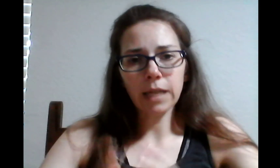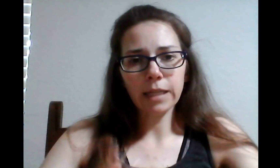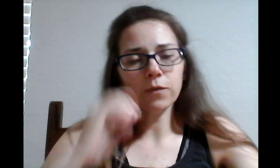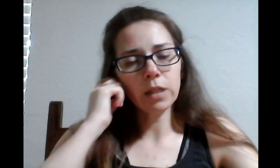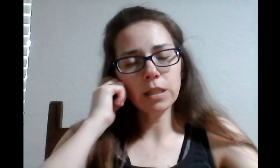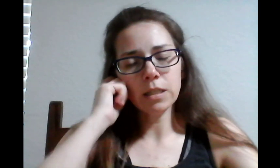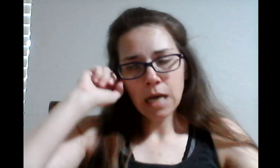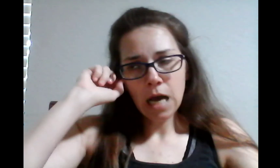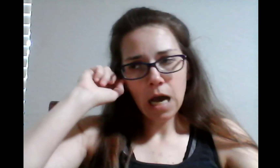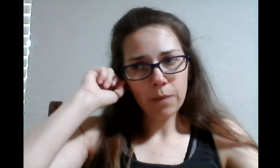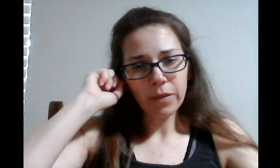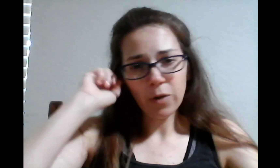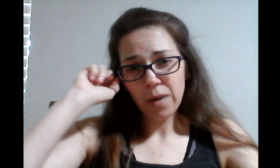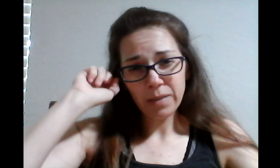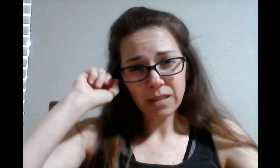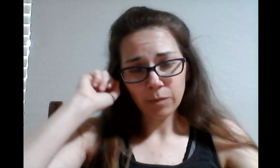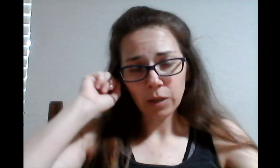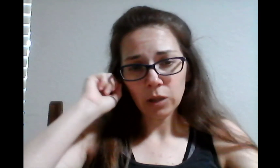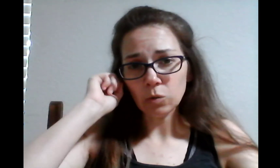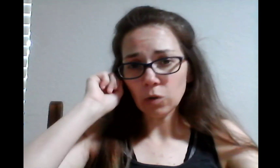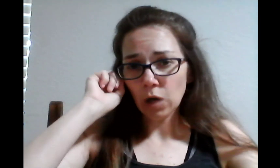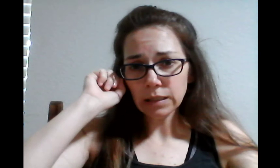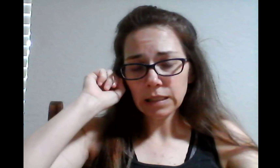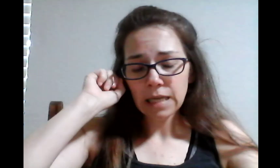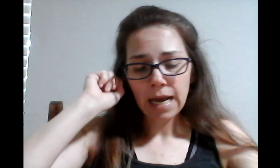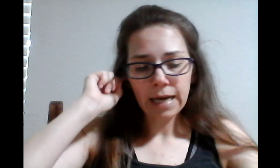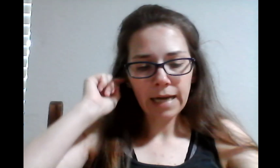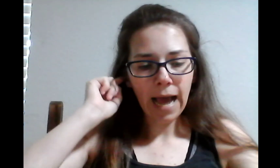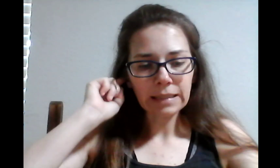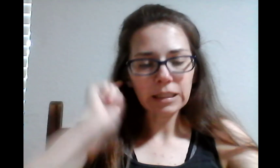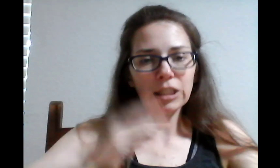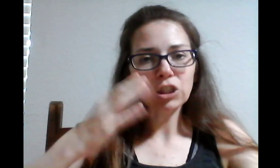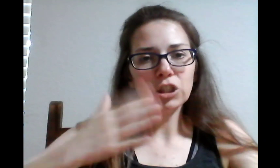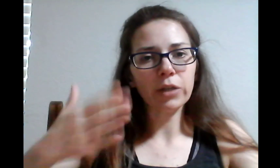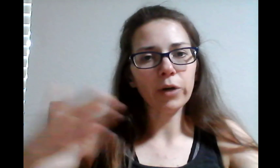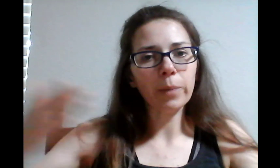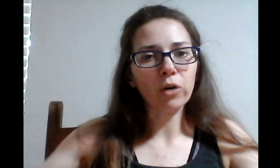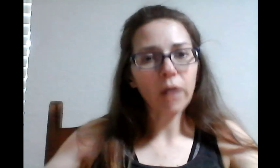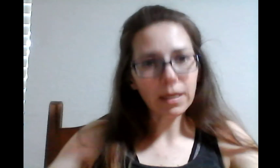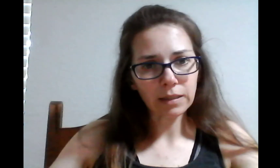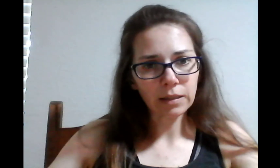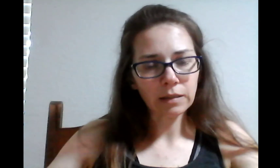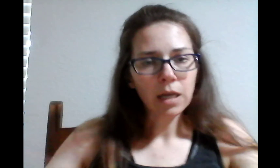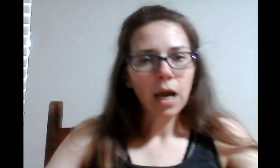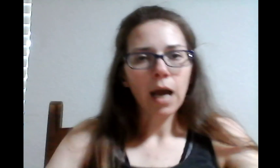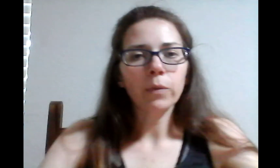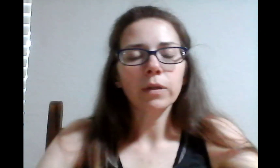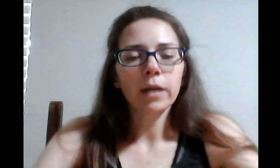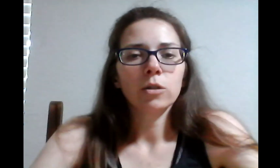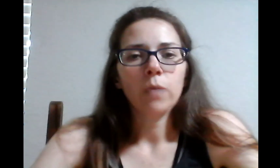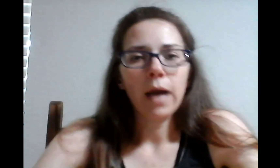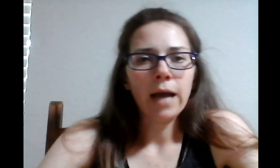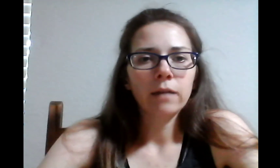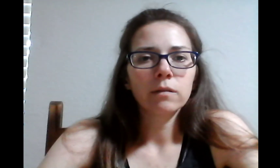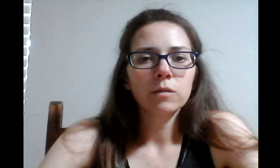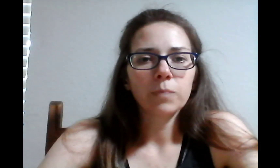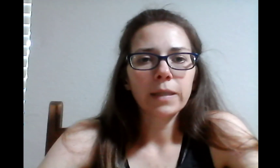sign for these, but there may be some who do not. And as each series progresses, I would like to add